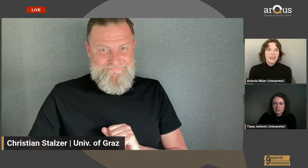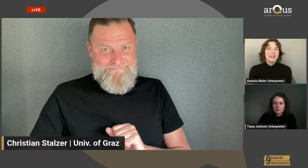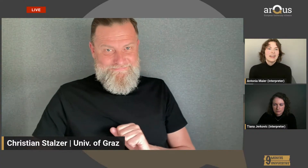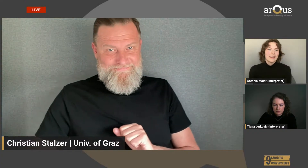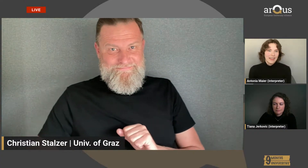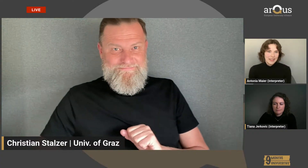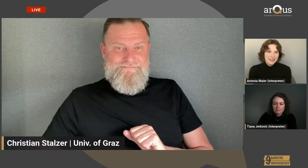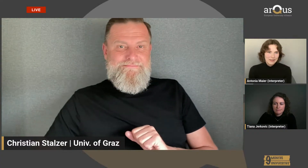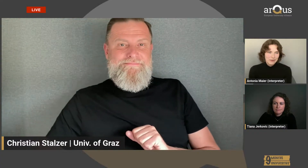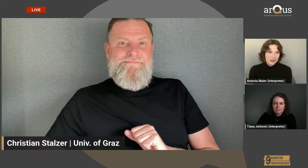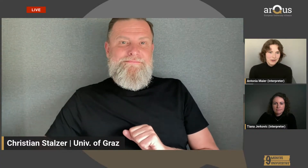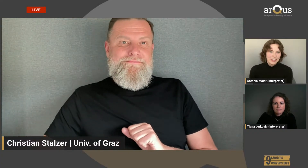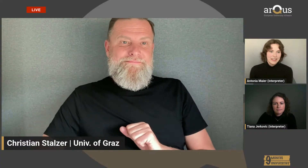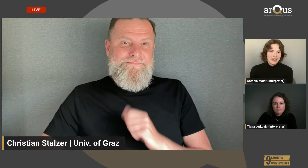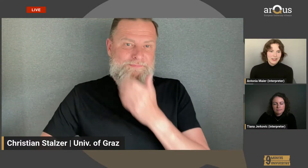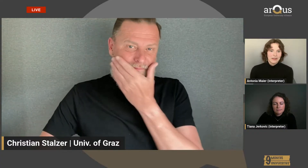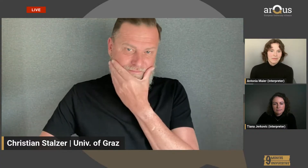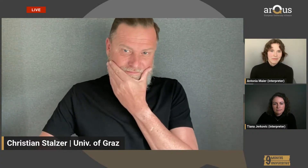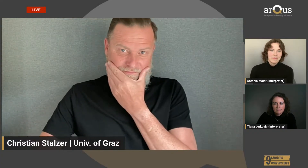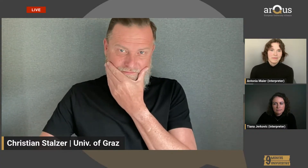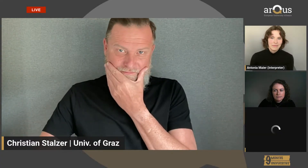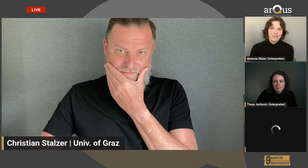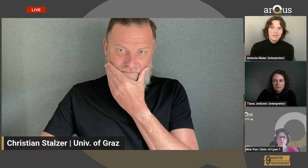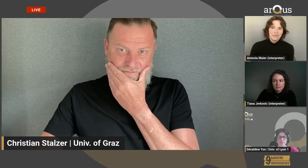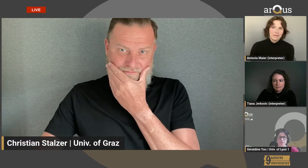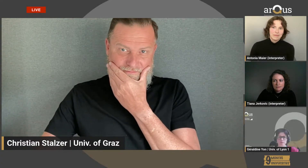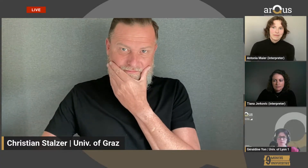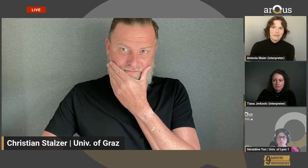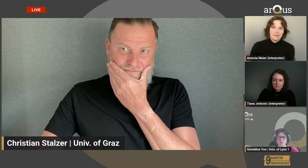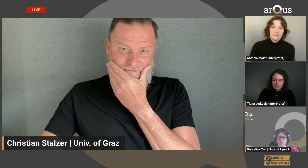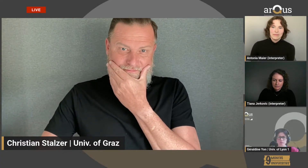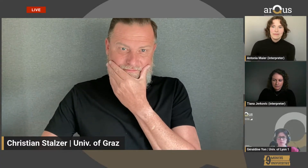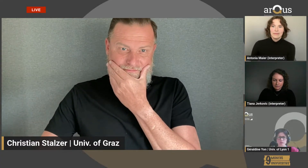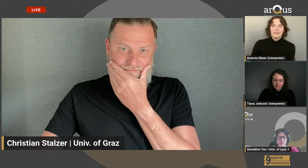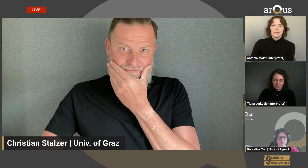multilingualism. Thanks for your attention.